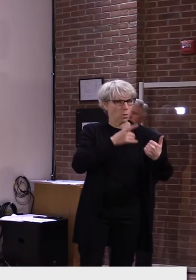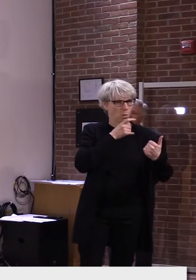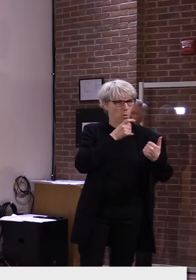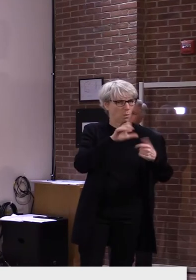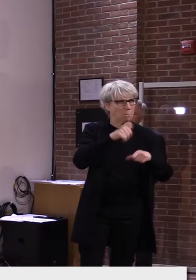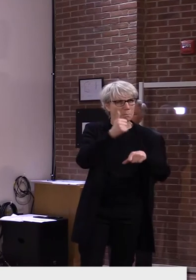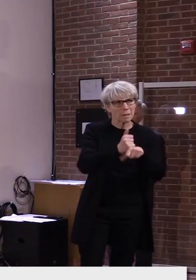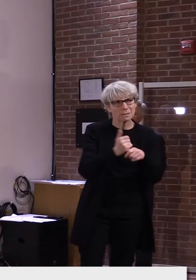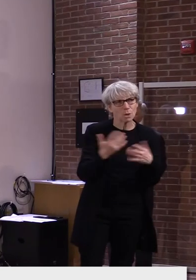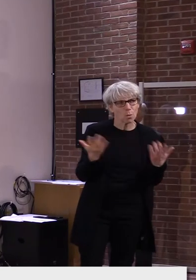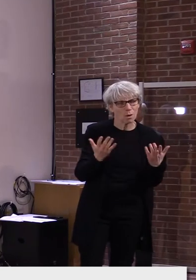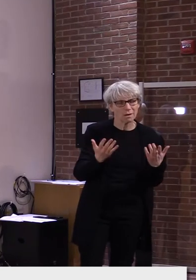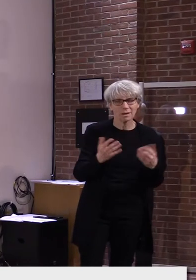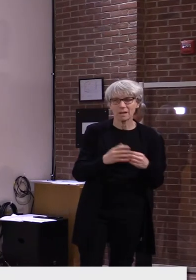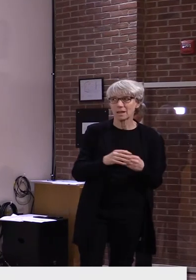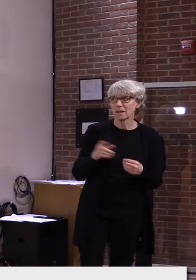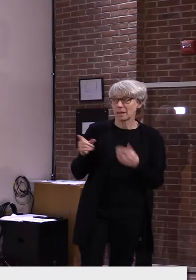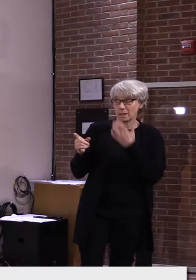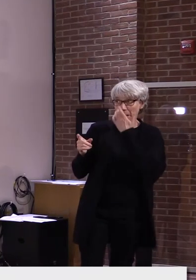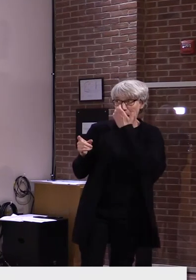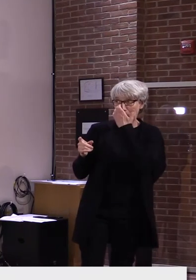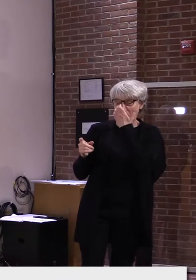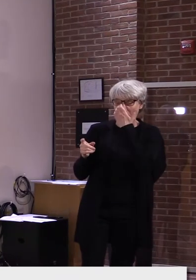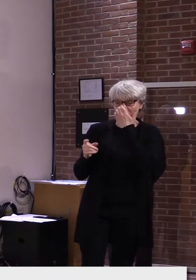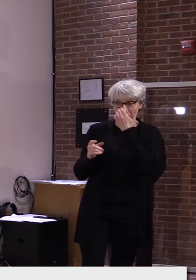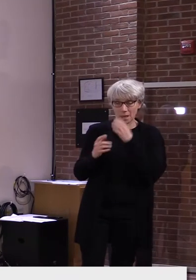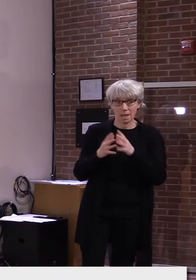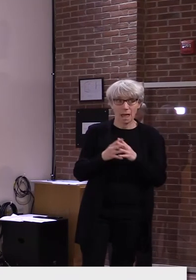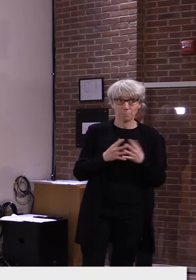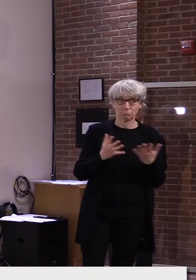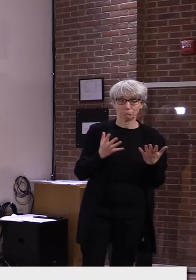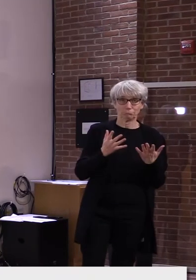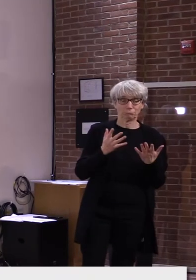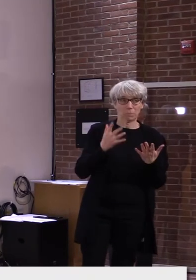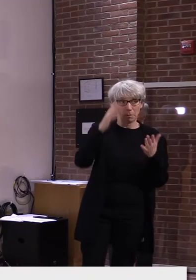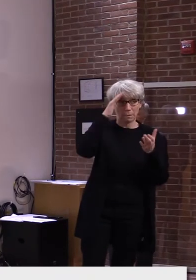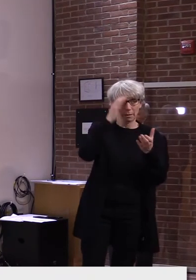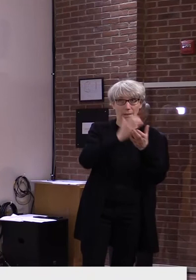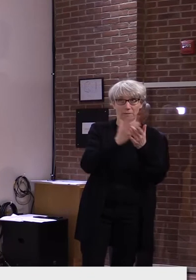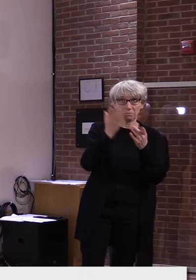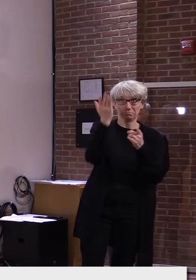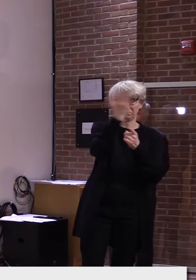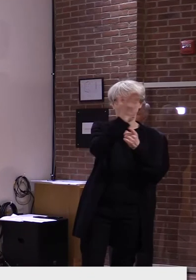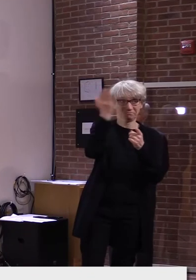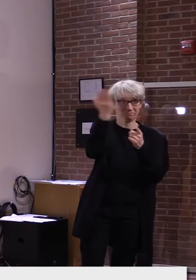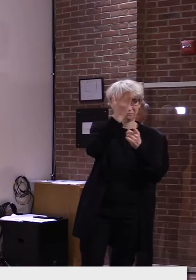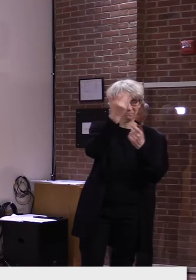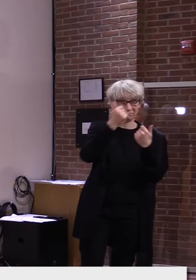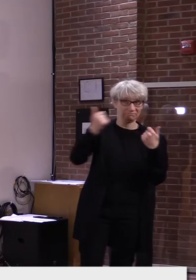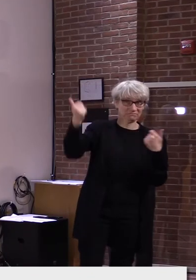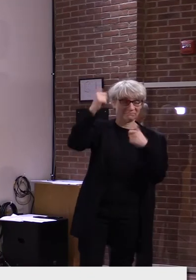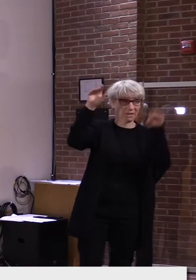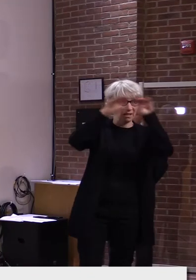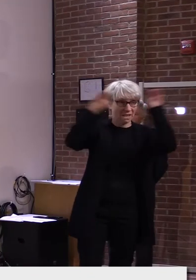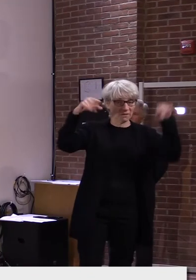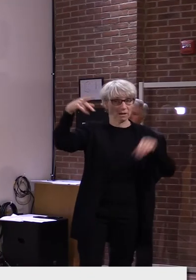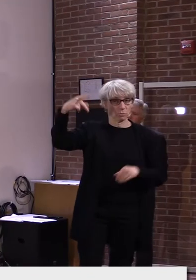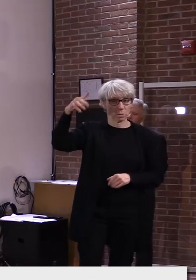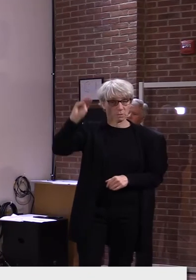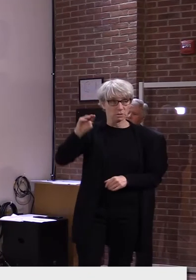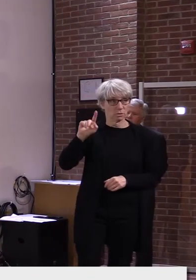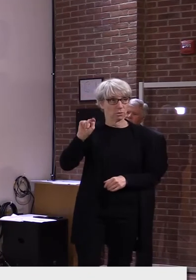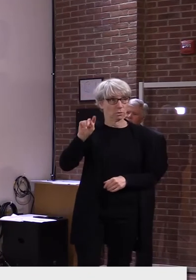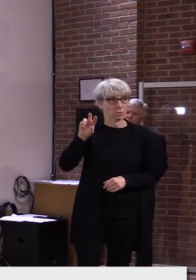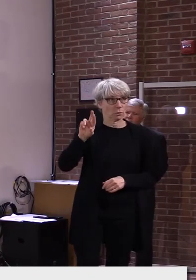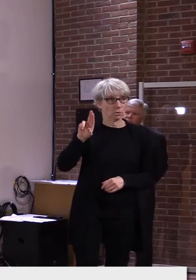It will be a fairly high decision based on the Prime Minister Trudeau and I would